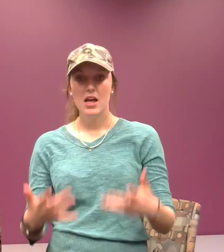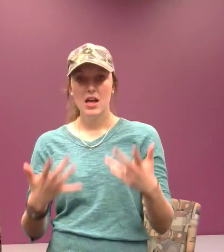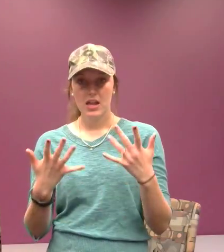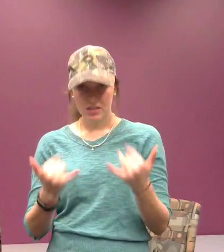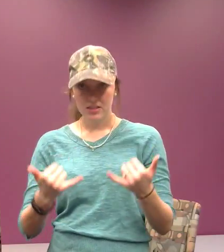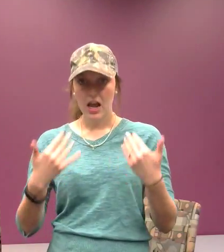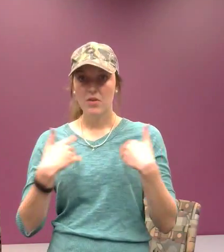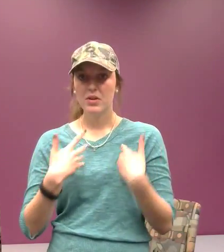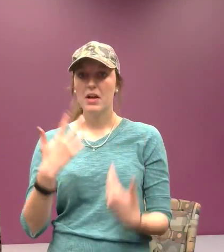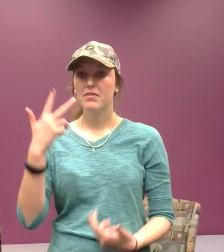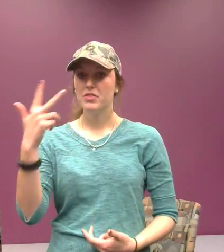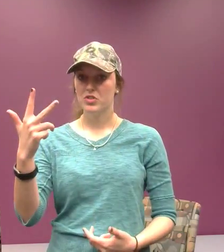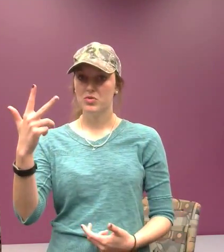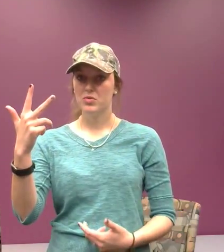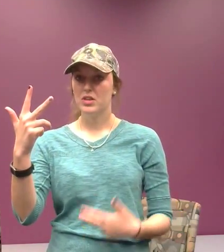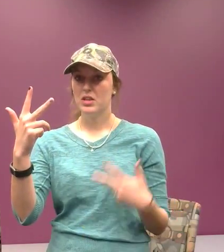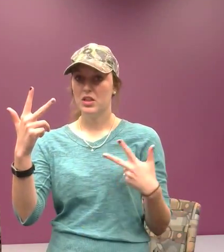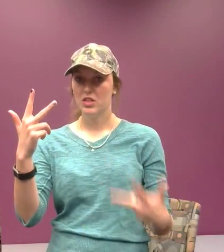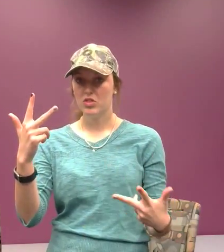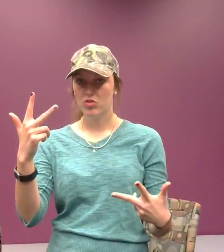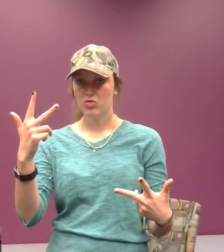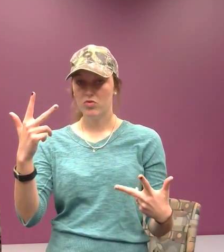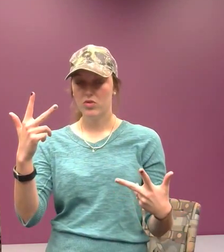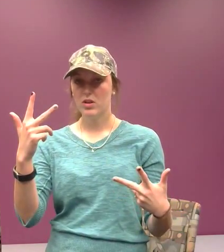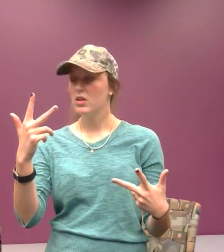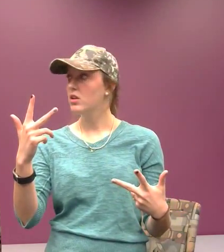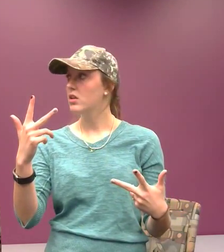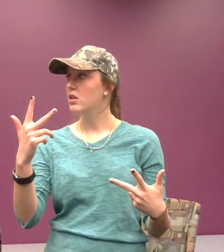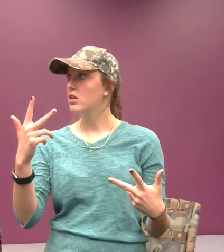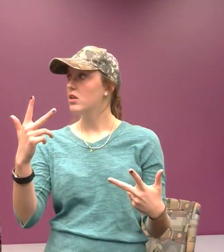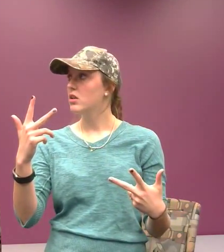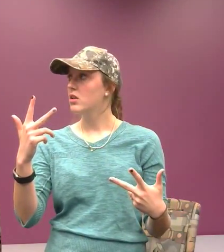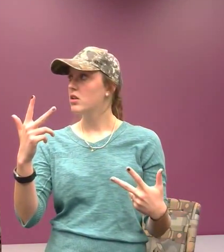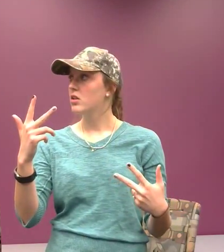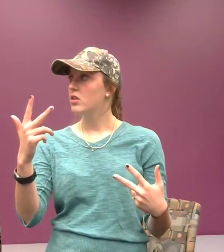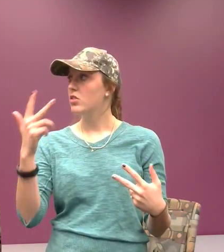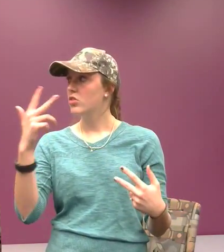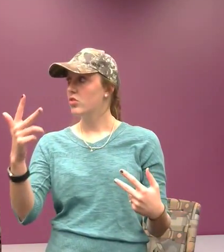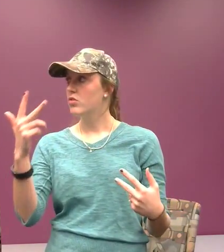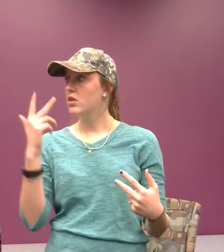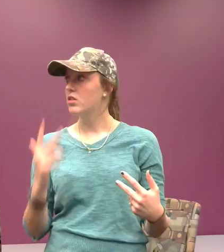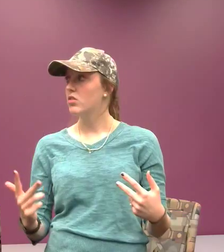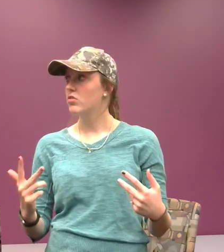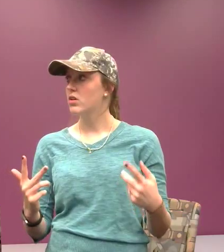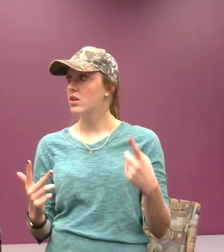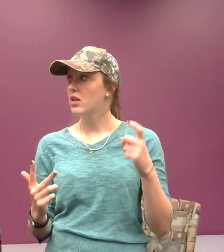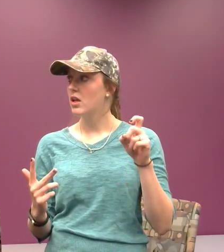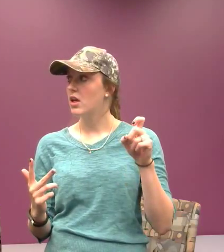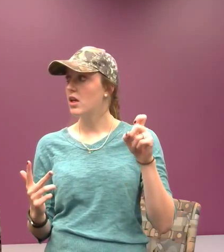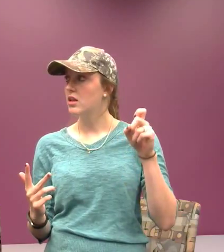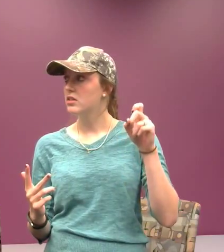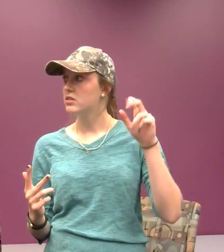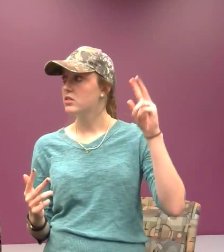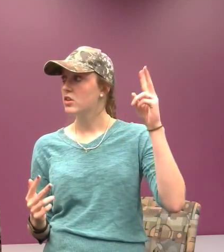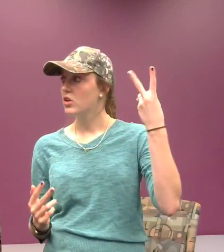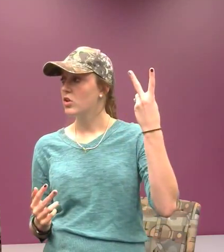another 3, and then an x cubed. So 9x cubed. And then we have 5 and